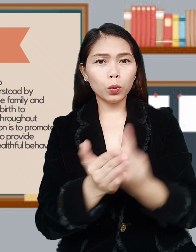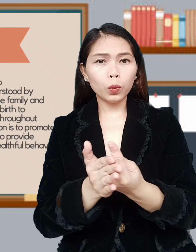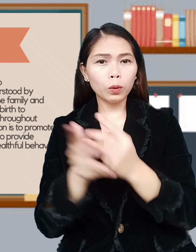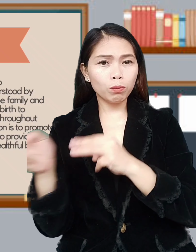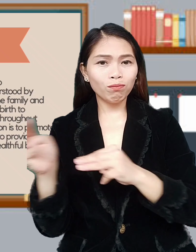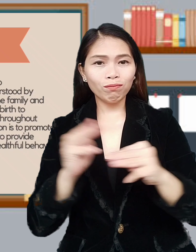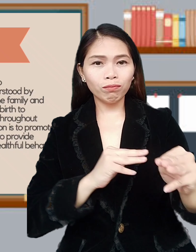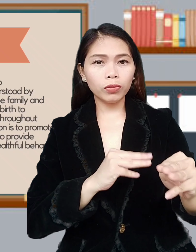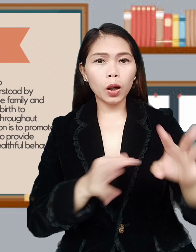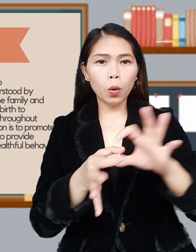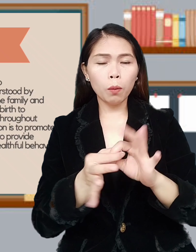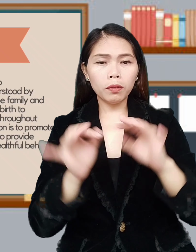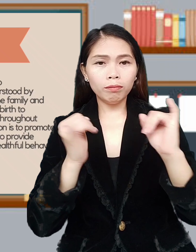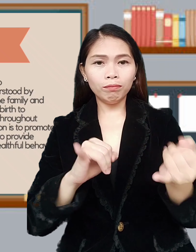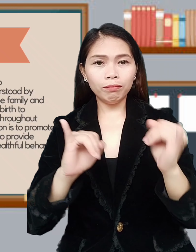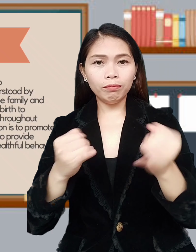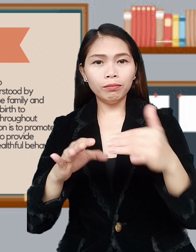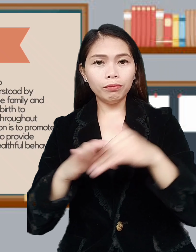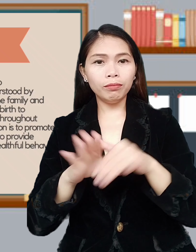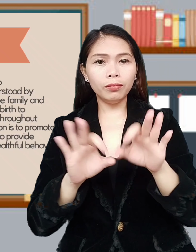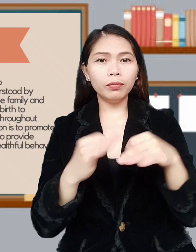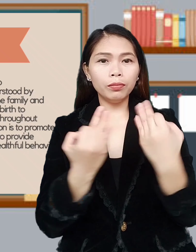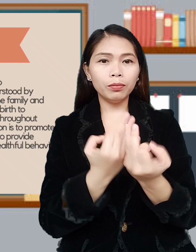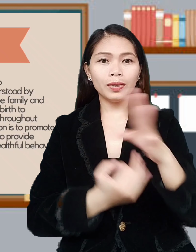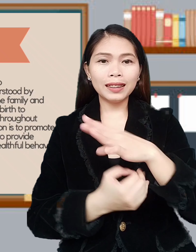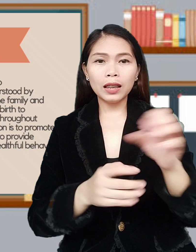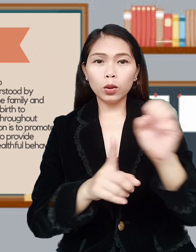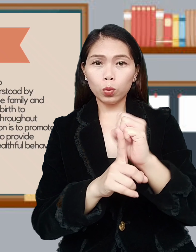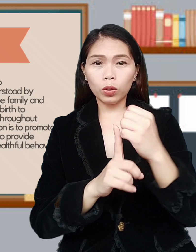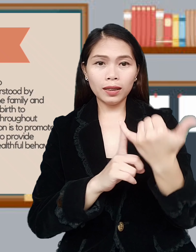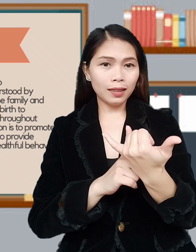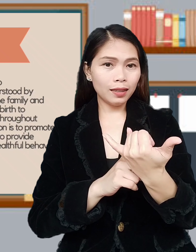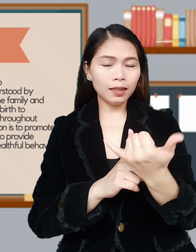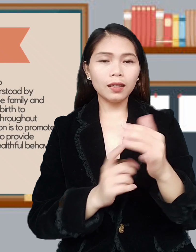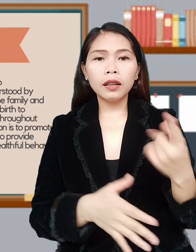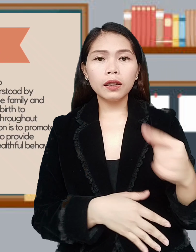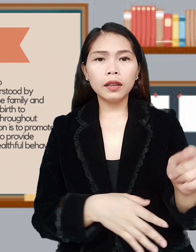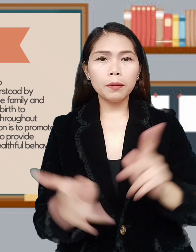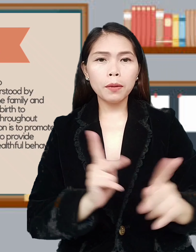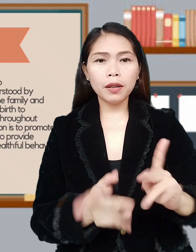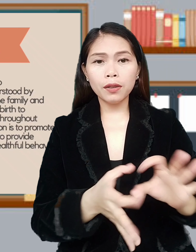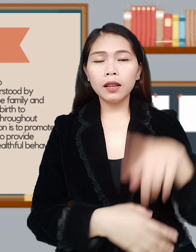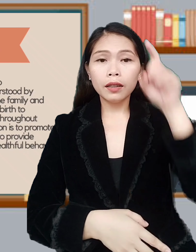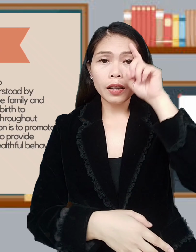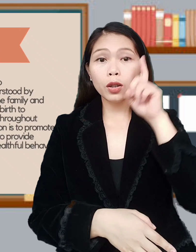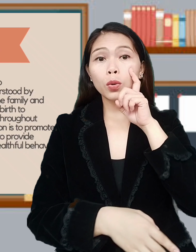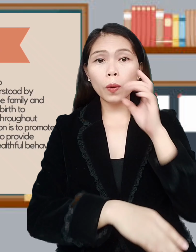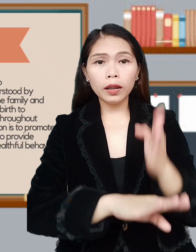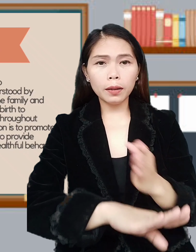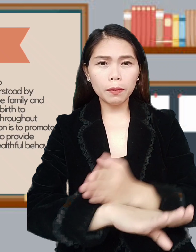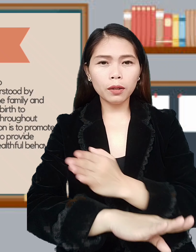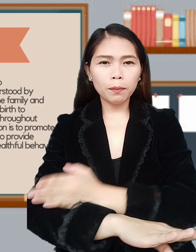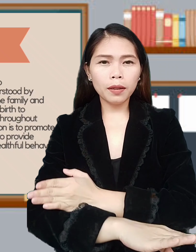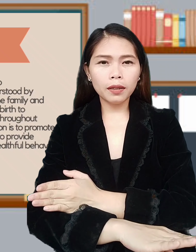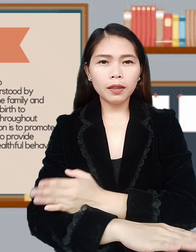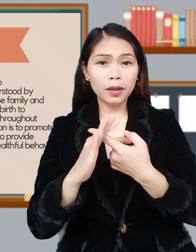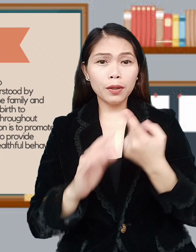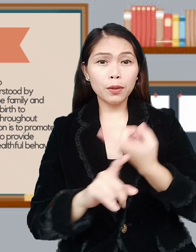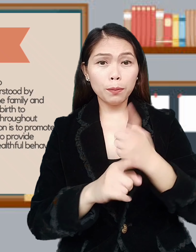total adjustment of individual in the family and society. The process of sexual